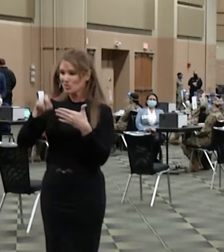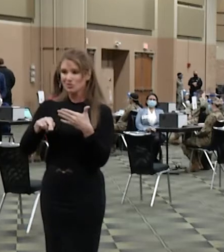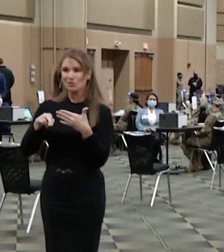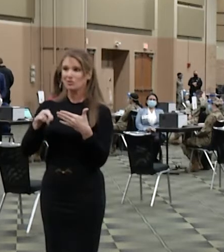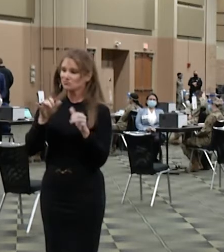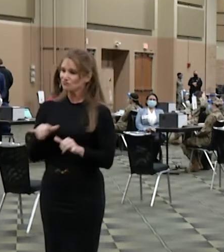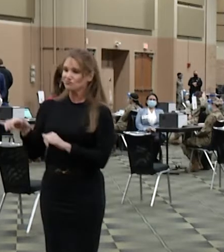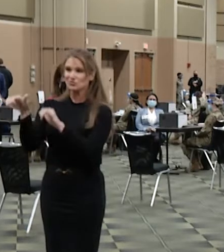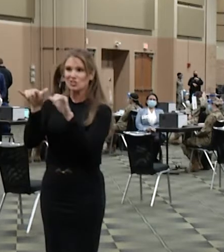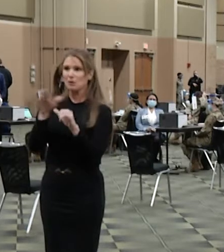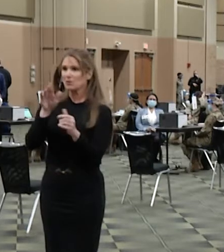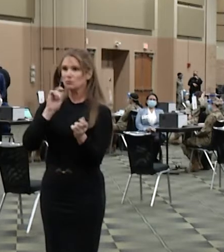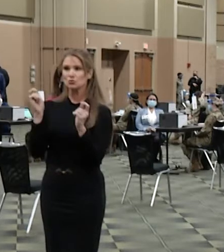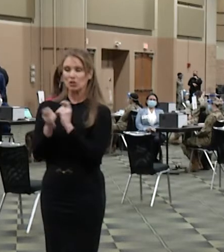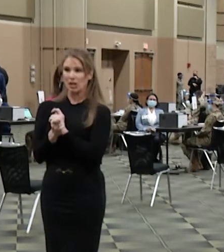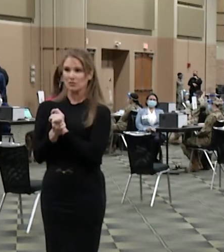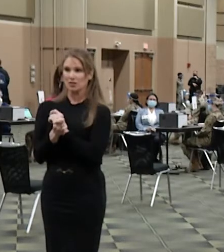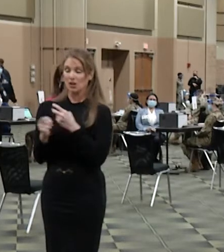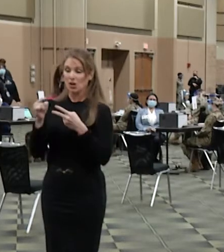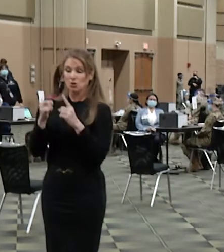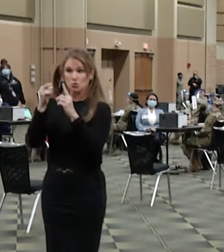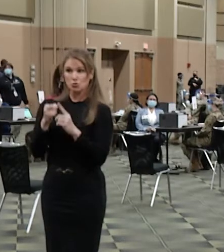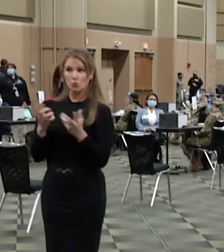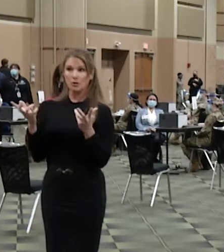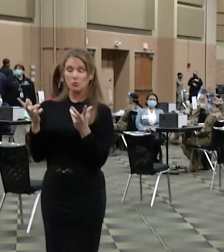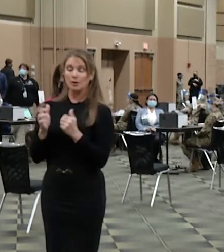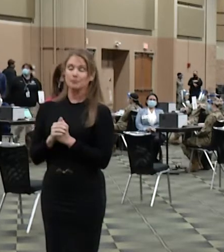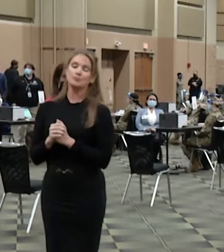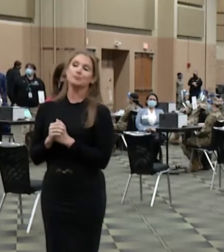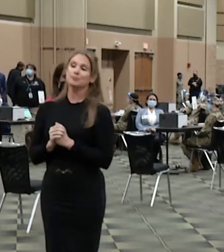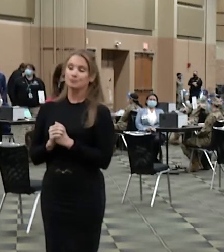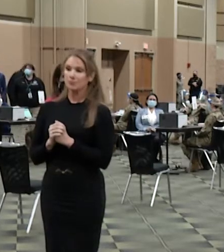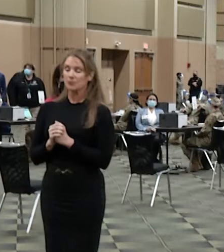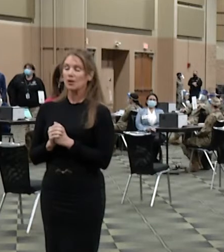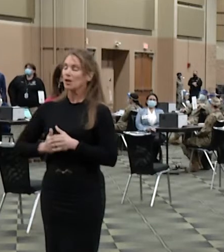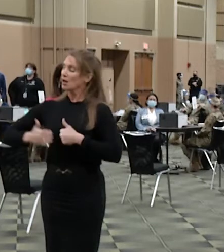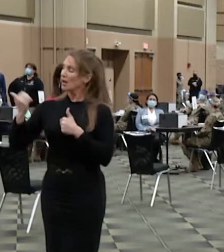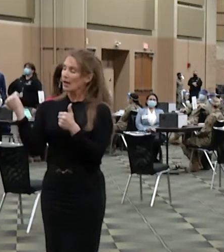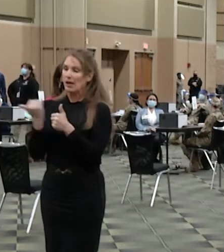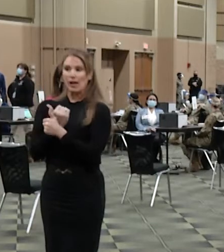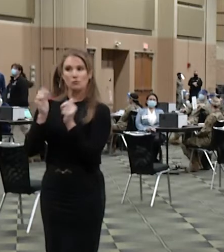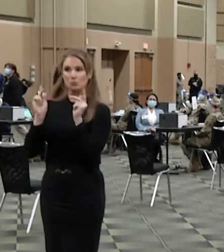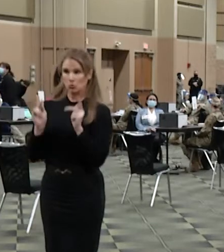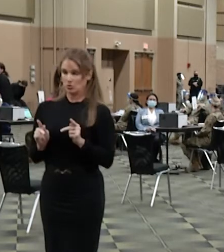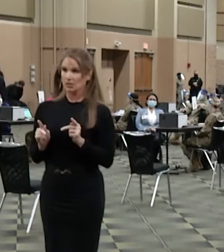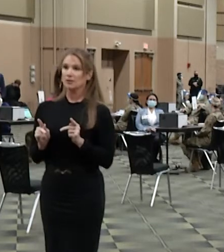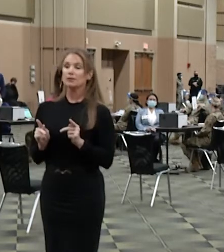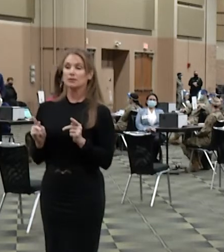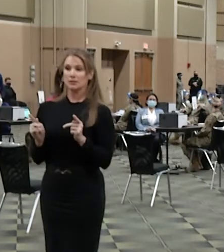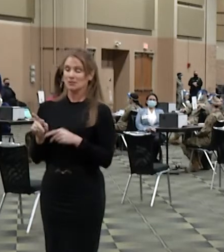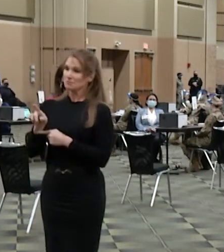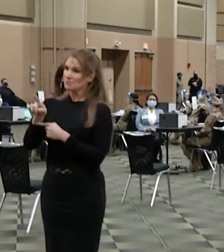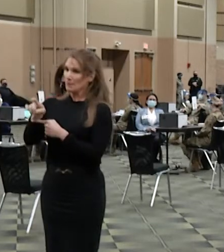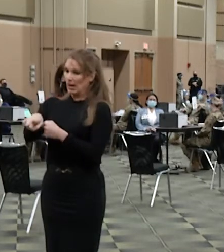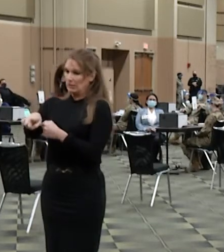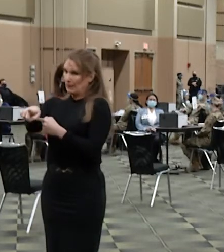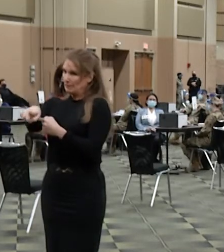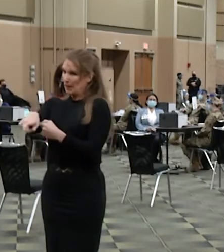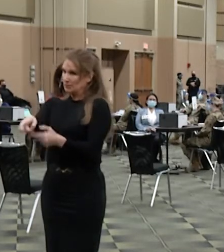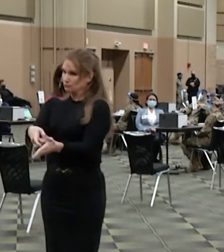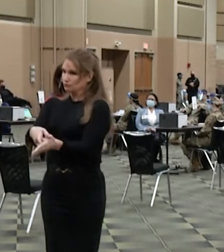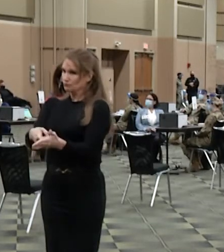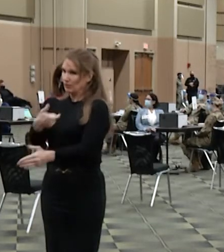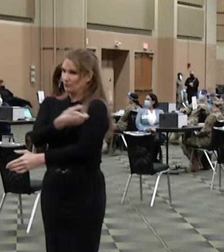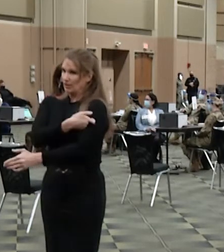you've always got. The 2 points are, every single person has to get